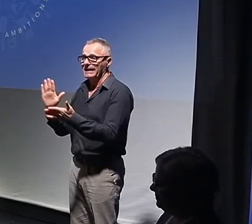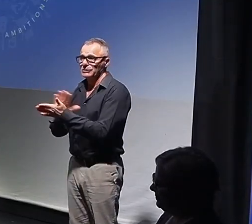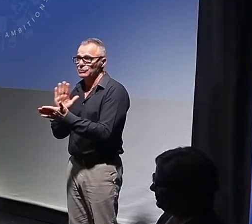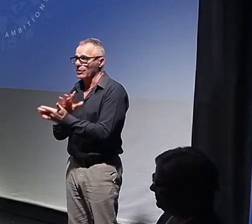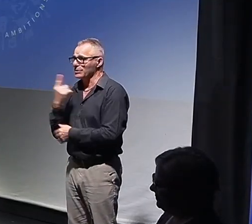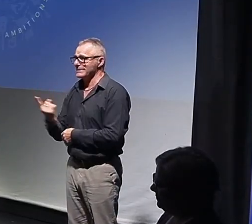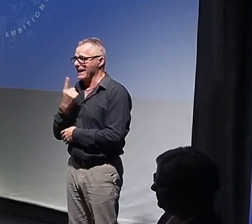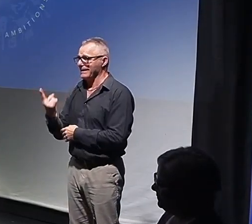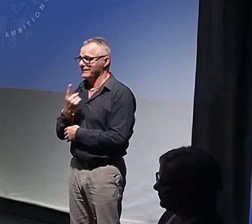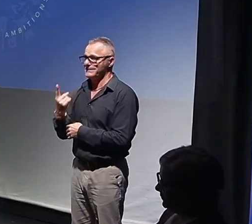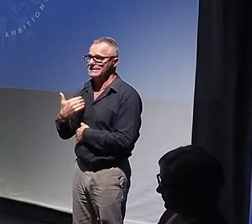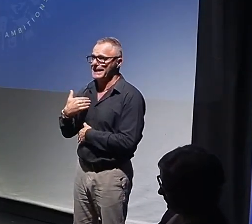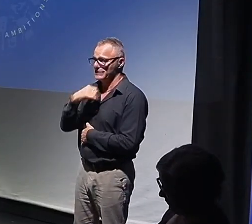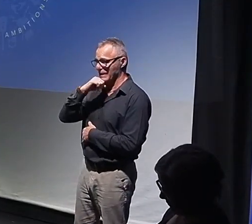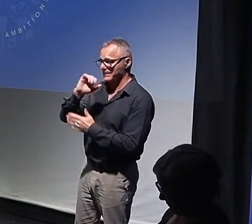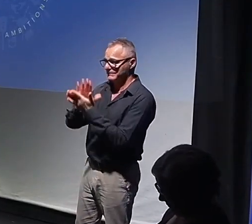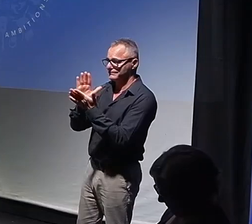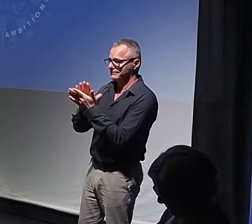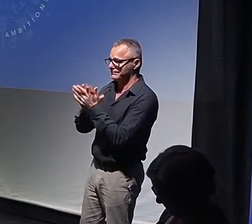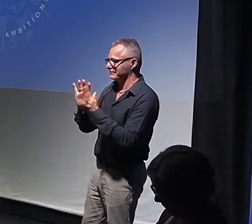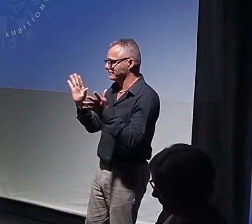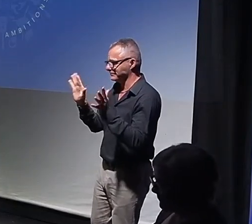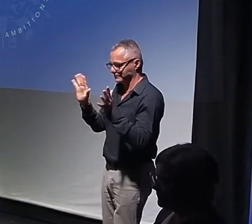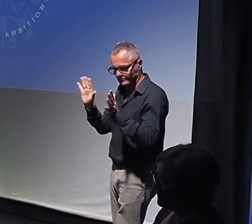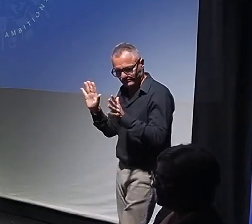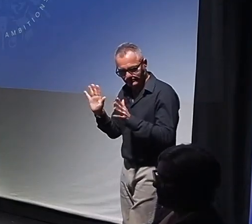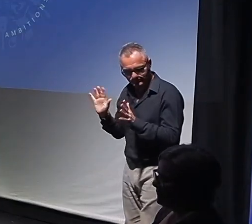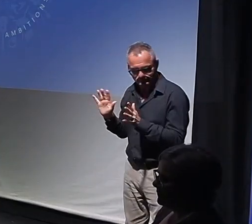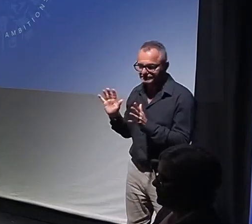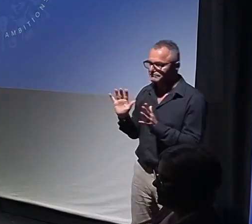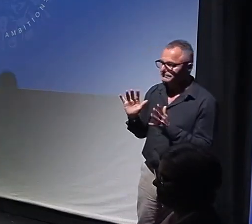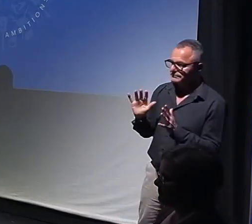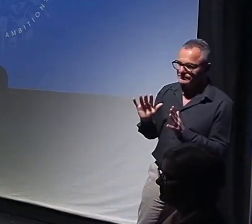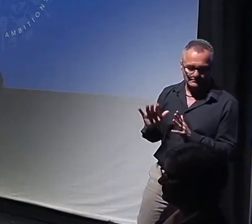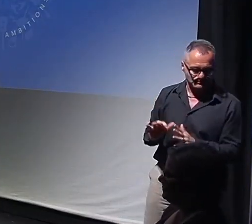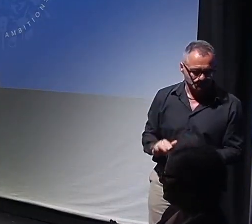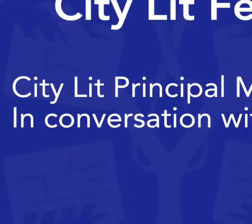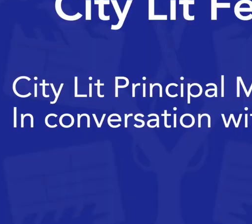Ladies and gentlemen. Thank you. Thank you.